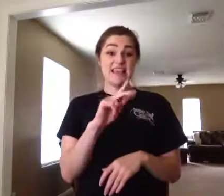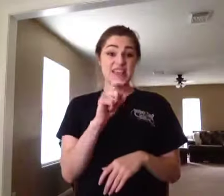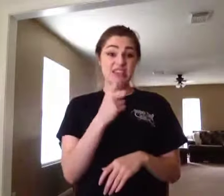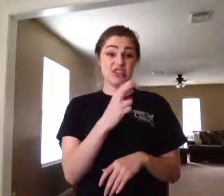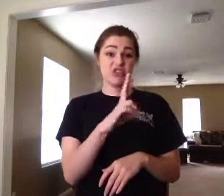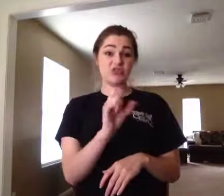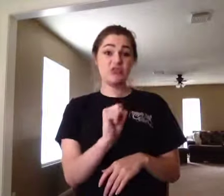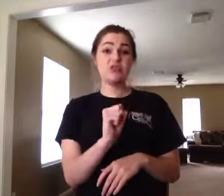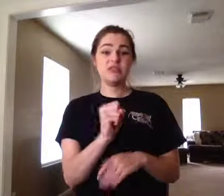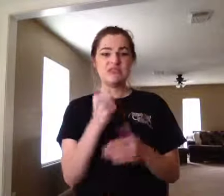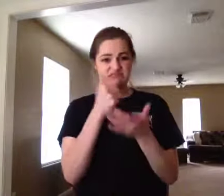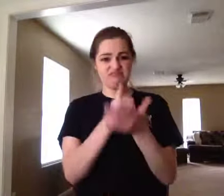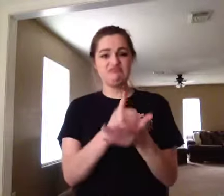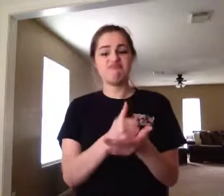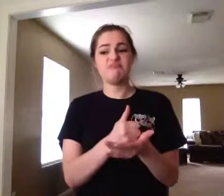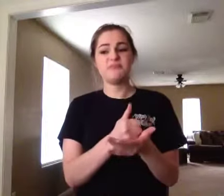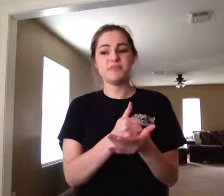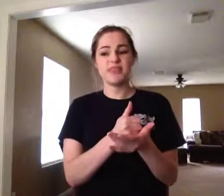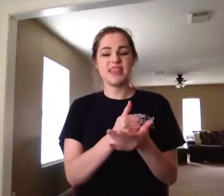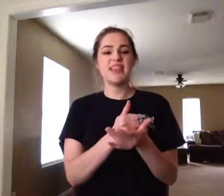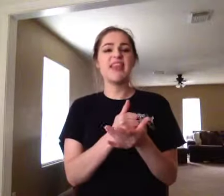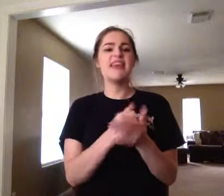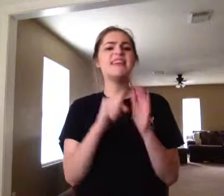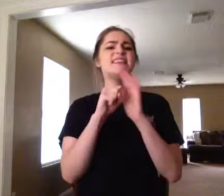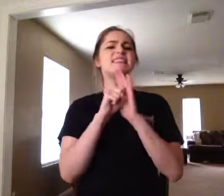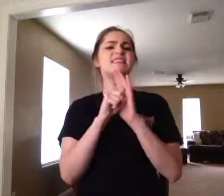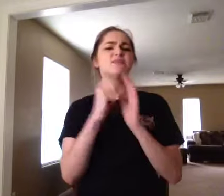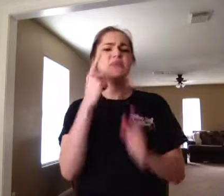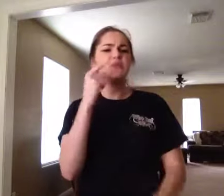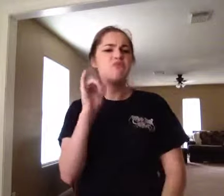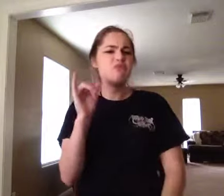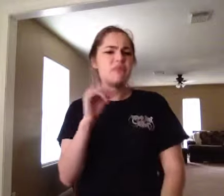for integers is a z. Why a z? I don't know.